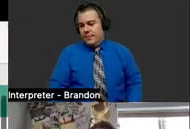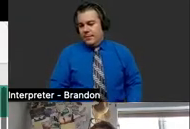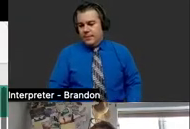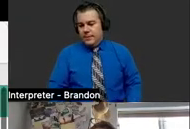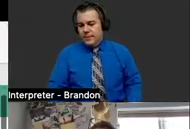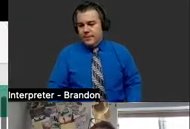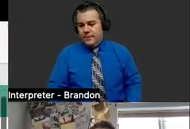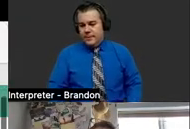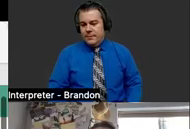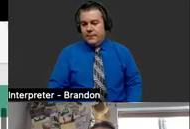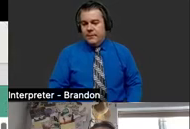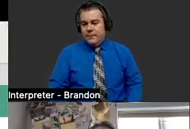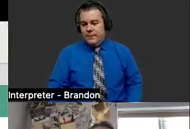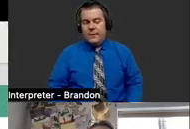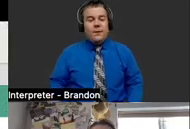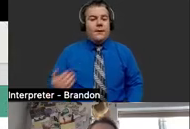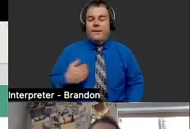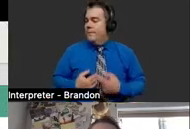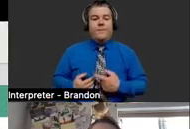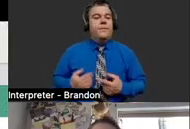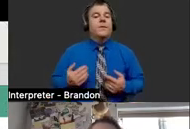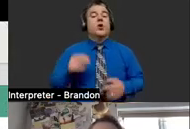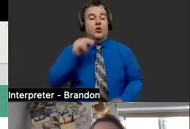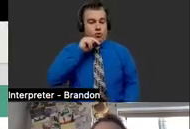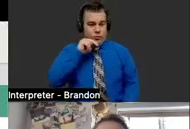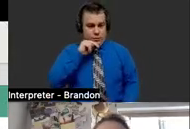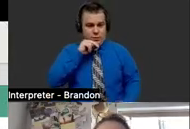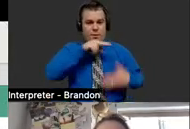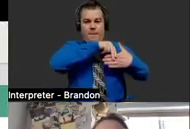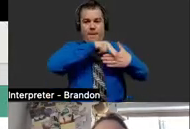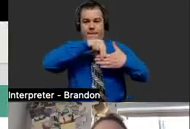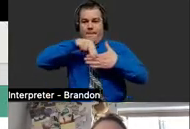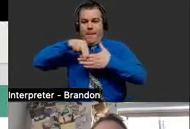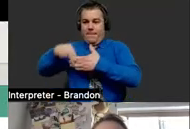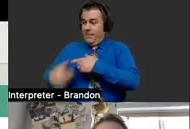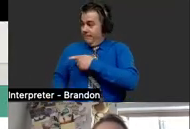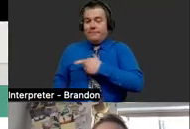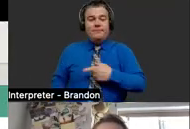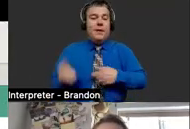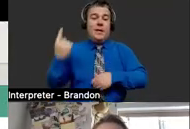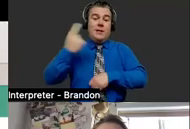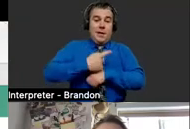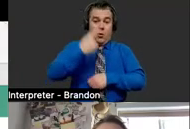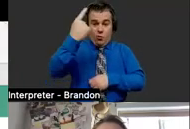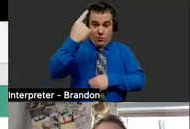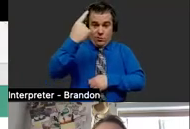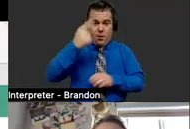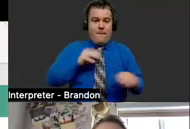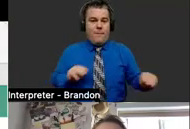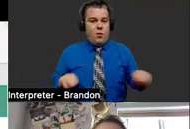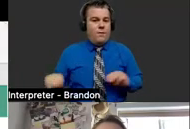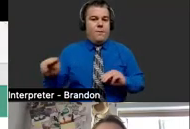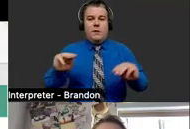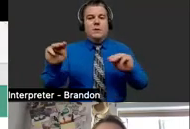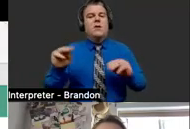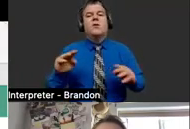So there are, okay, so here's our nutrition. So the tabs are right here at the top. Day 1, your movements. So we're going to do some